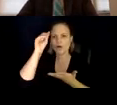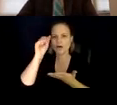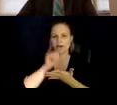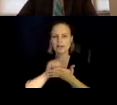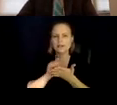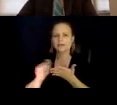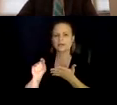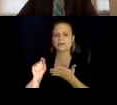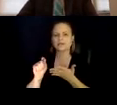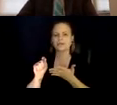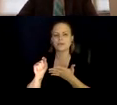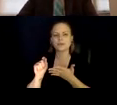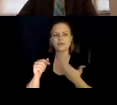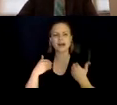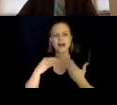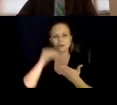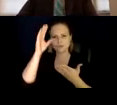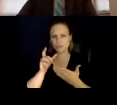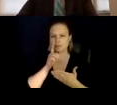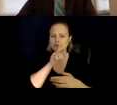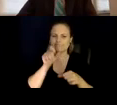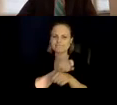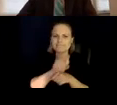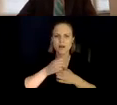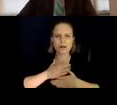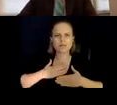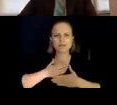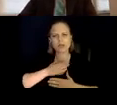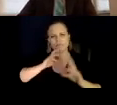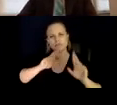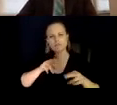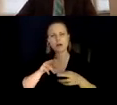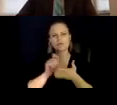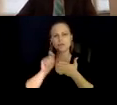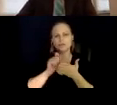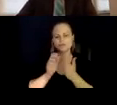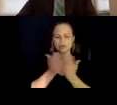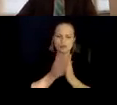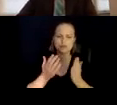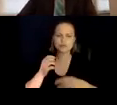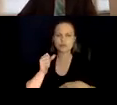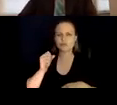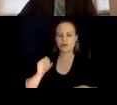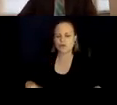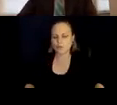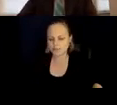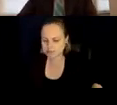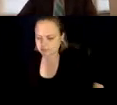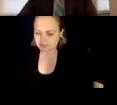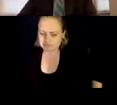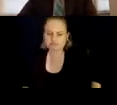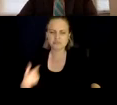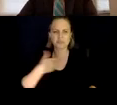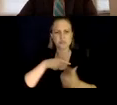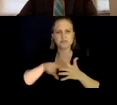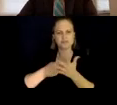having students who really did appreciate and respond to literature. So it started, a discussion started with that.